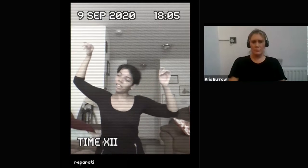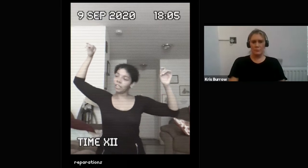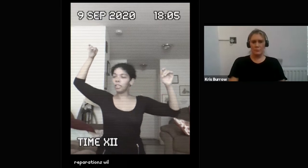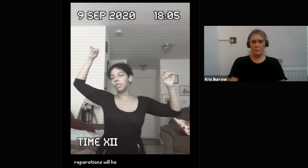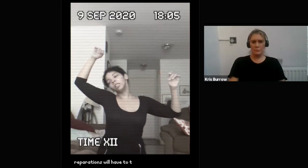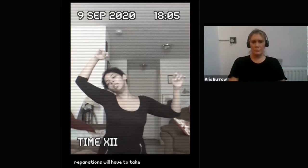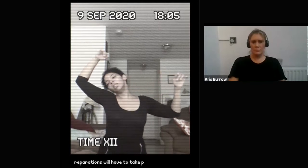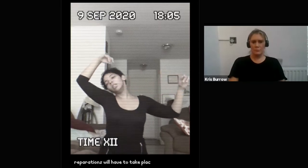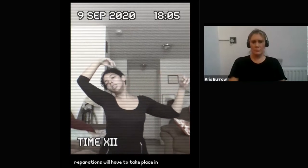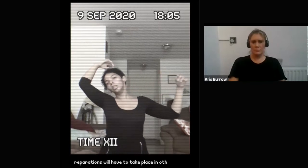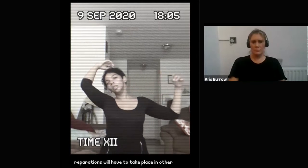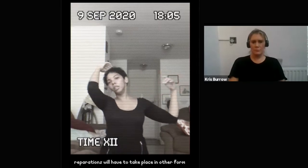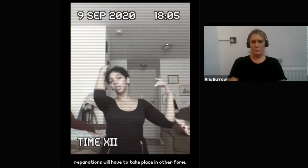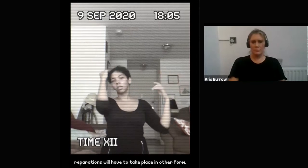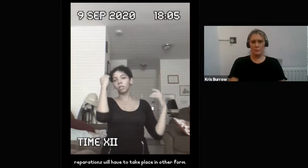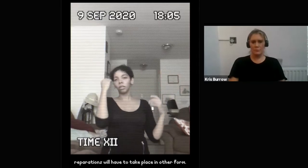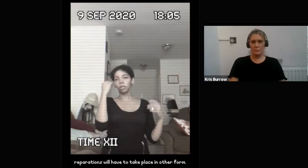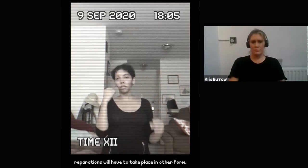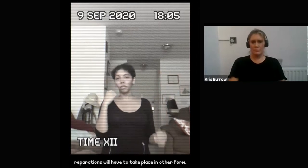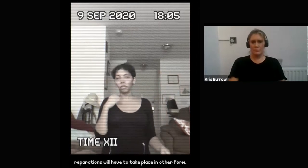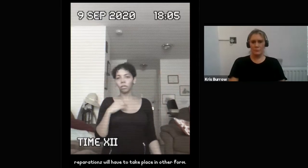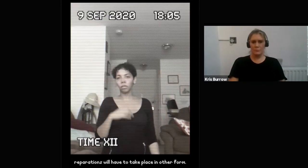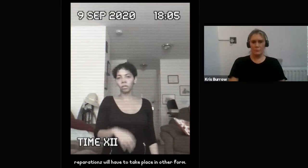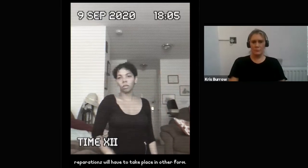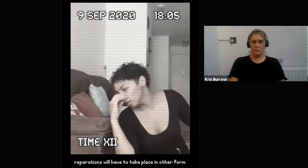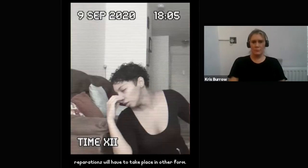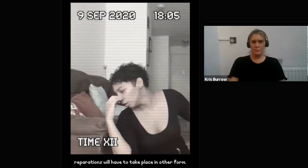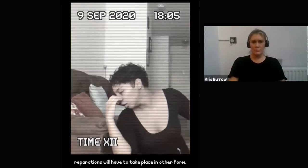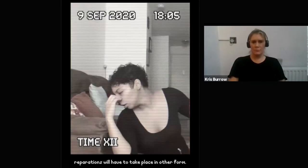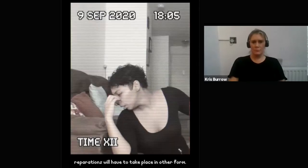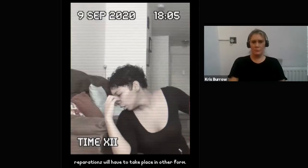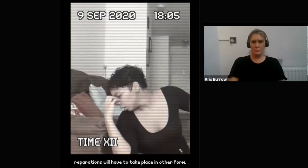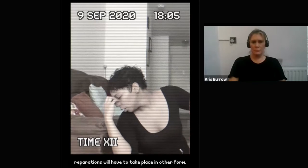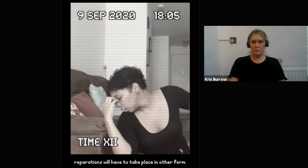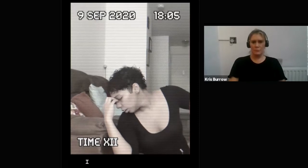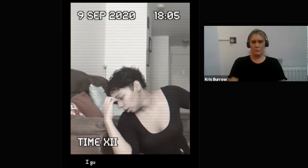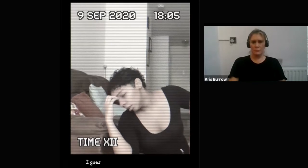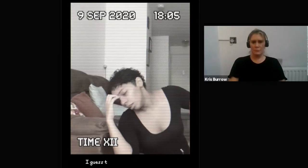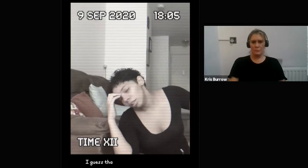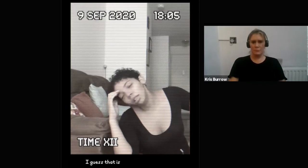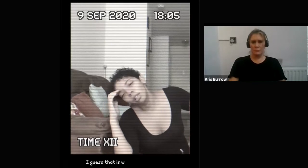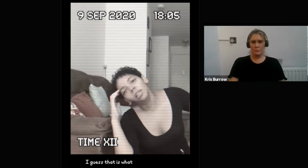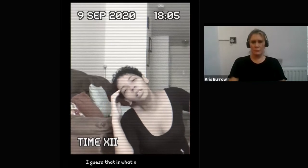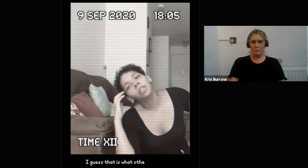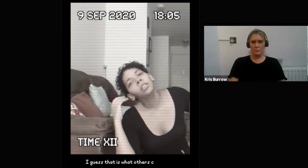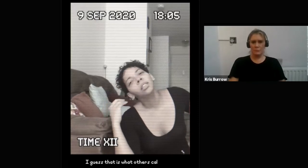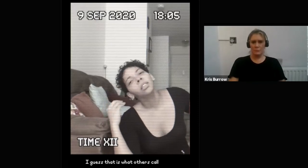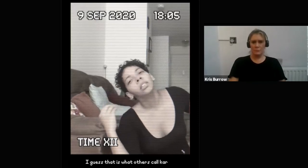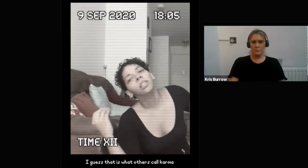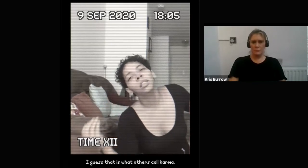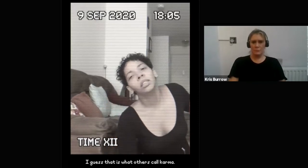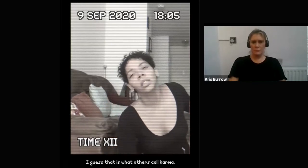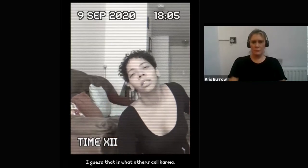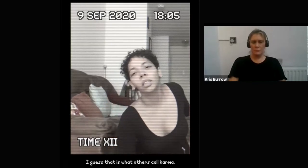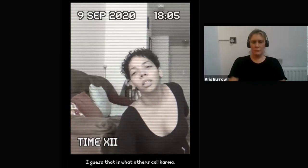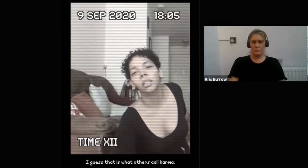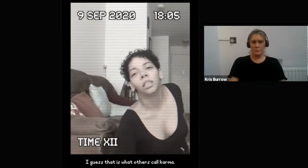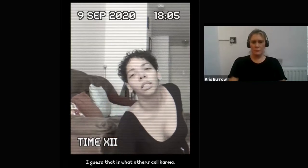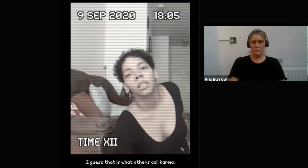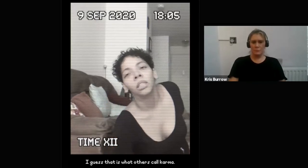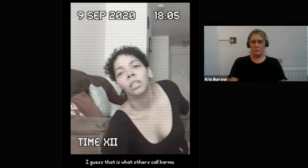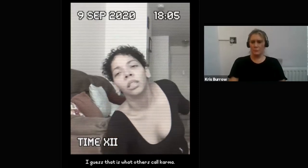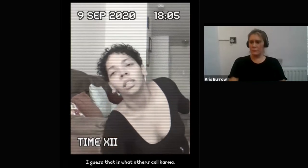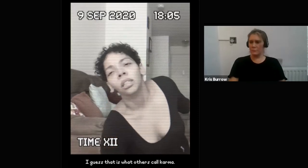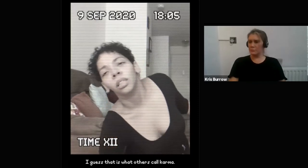lo van a tener que recompensar de otra forma. Eso es lo que otros llaman al